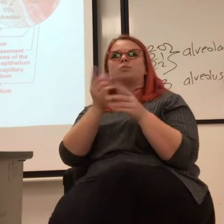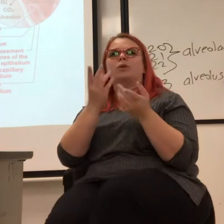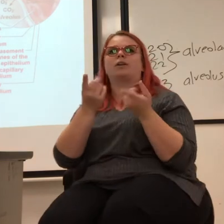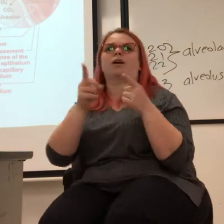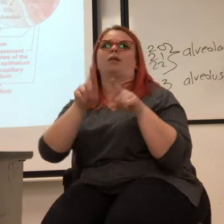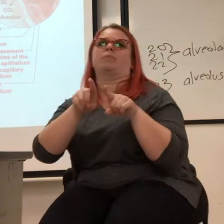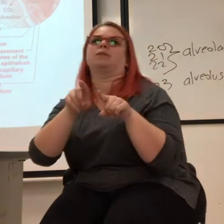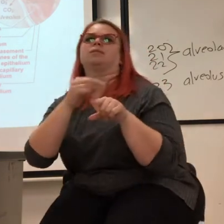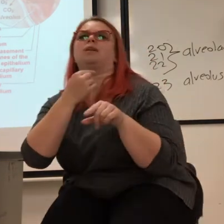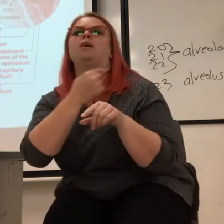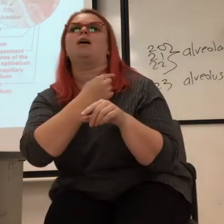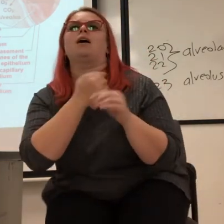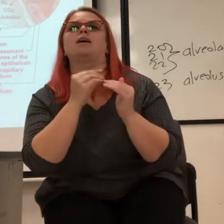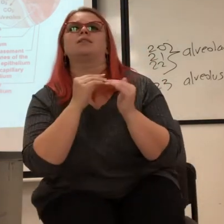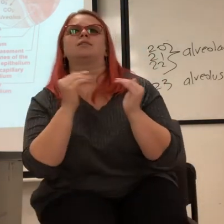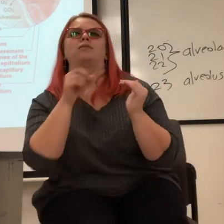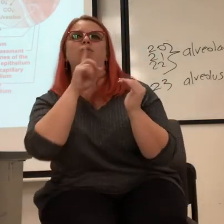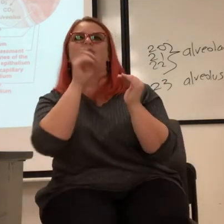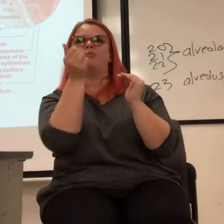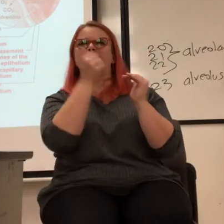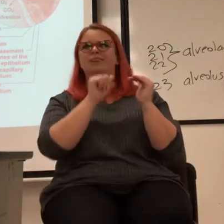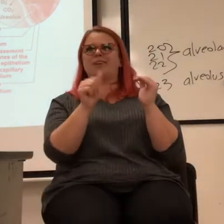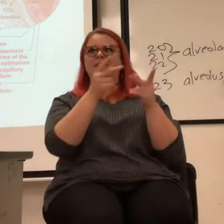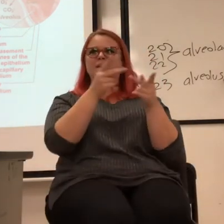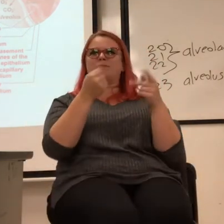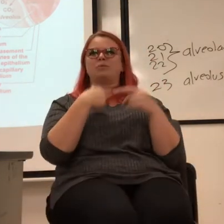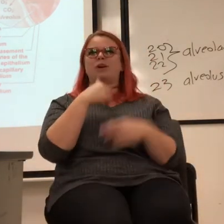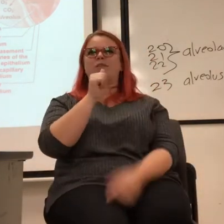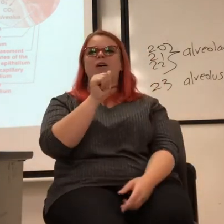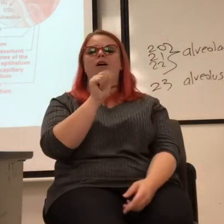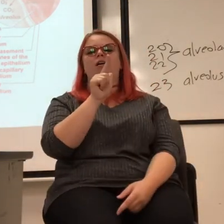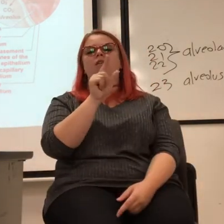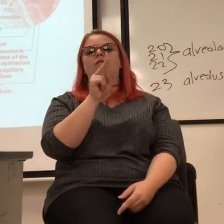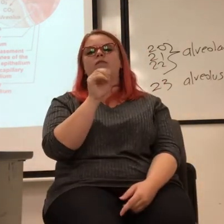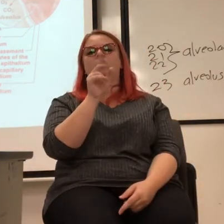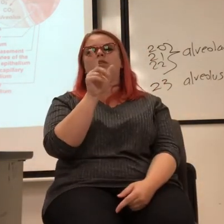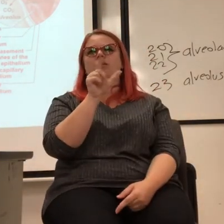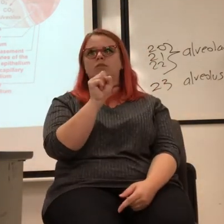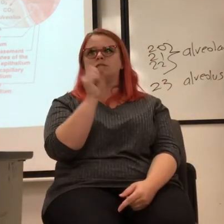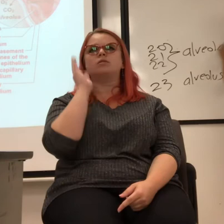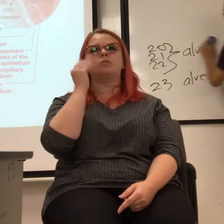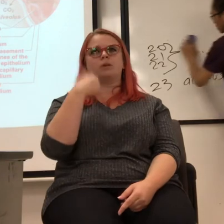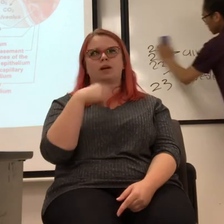level, pretty much anywhere we have an alveolus, you have gas exchange.